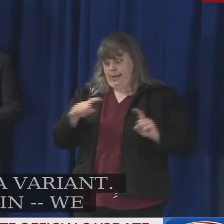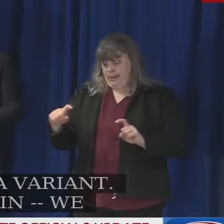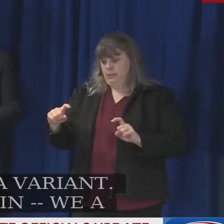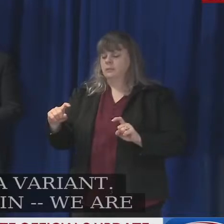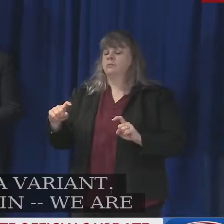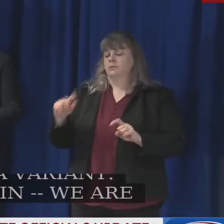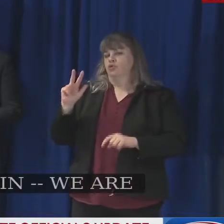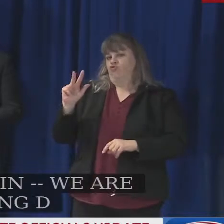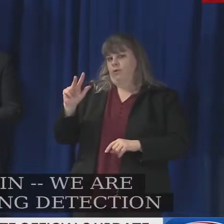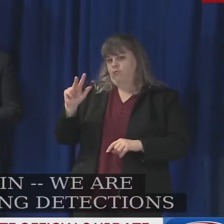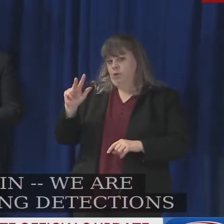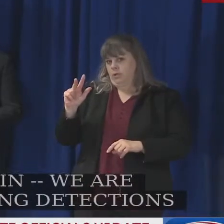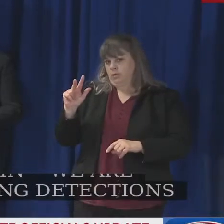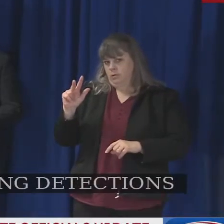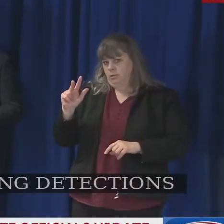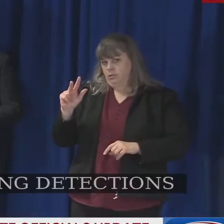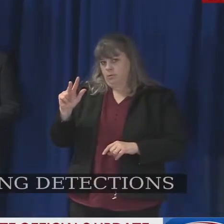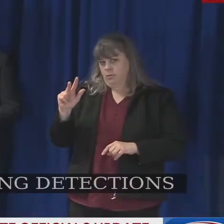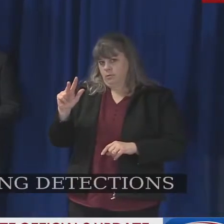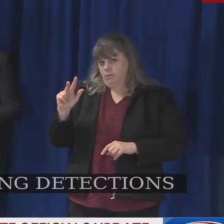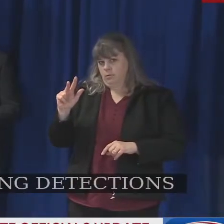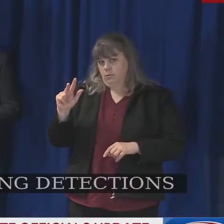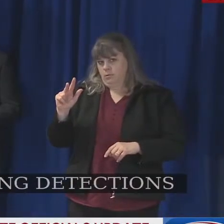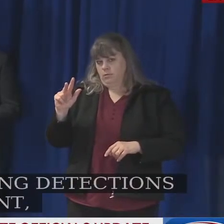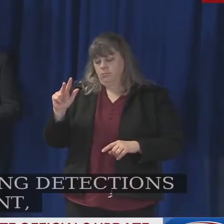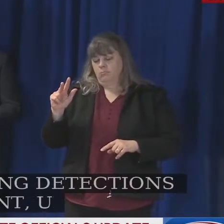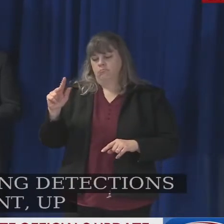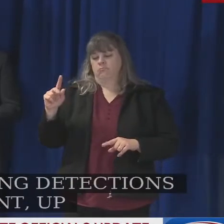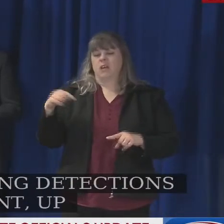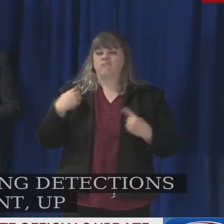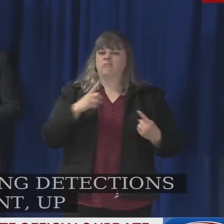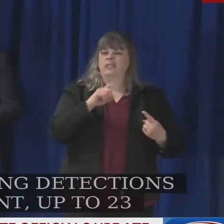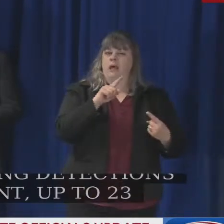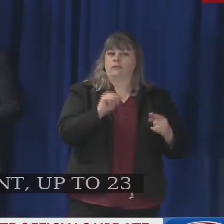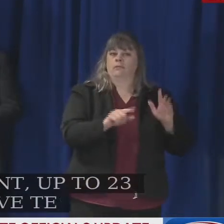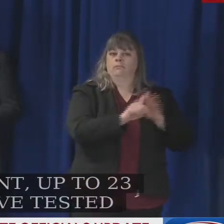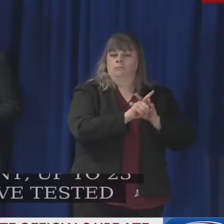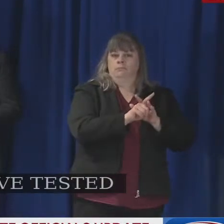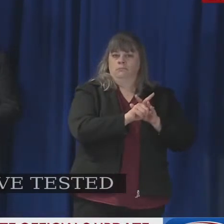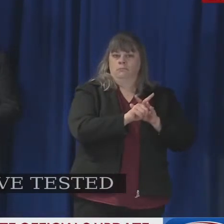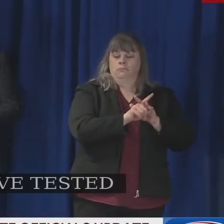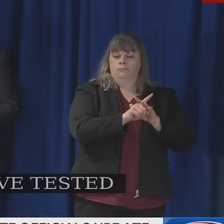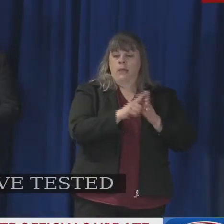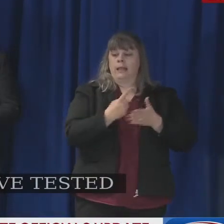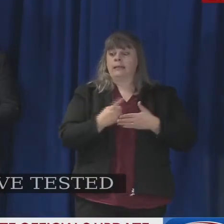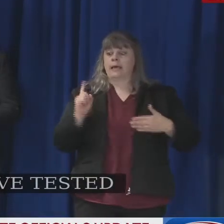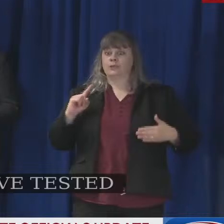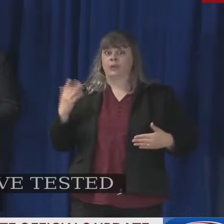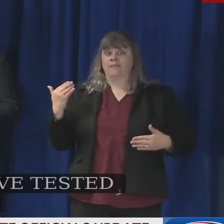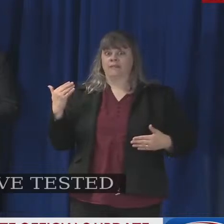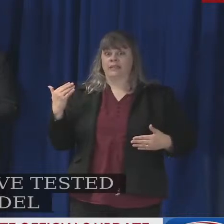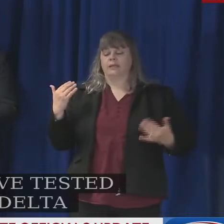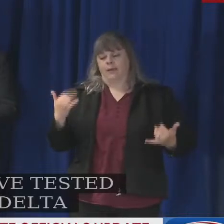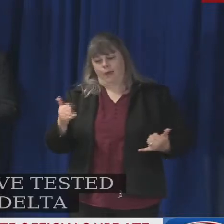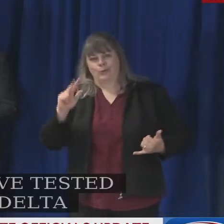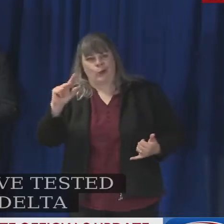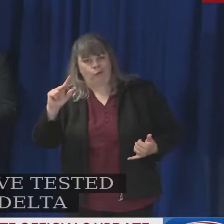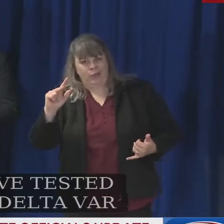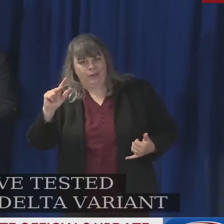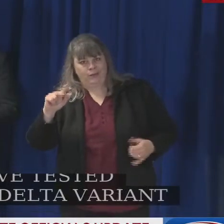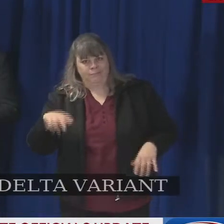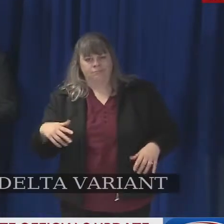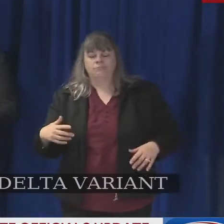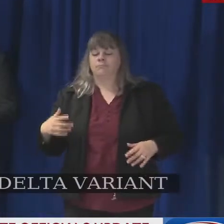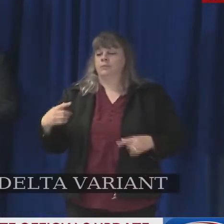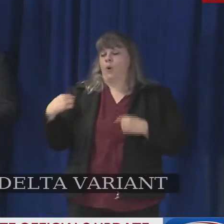variant since the delta variant emerged. A week ago that number was at 15. So, you know, you're thinking about it,